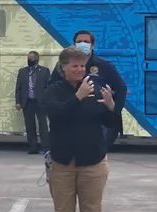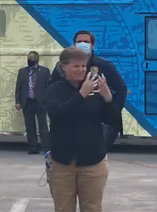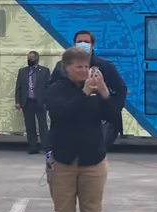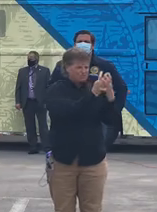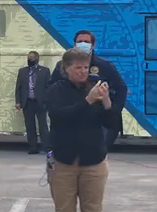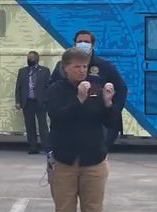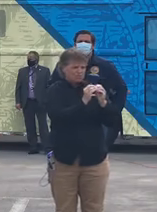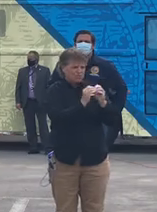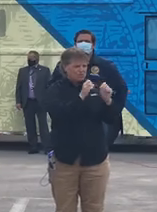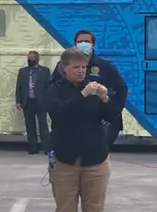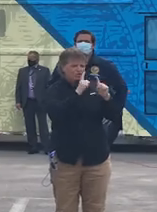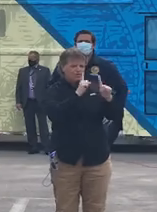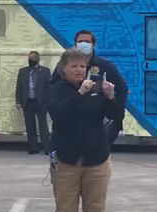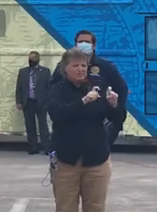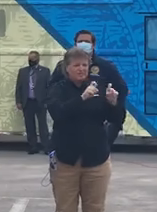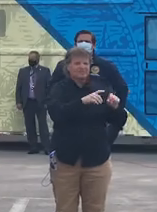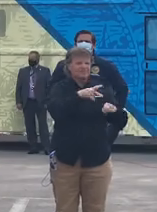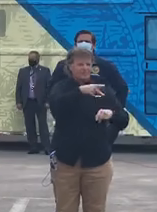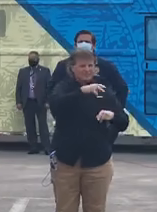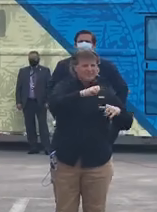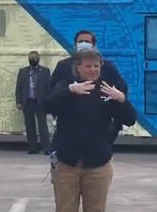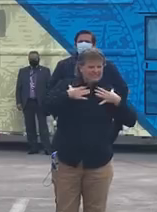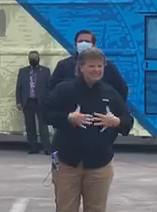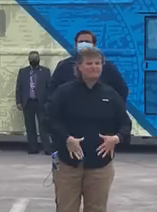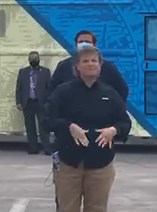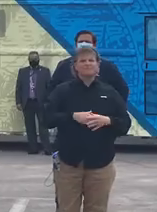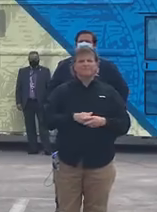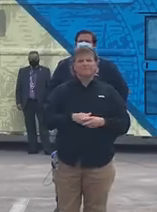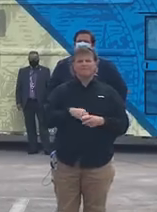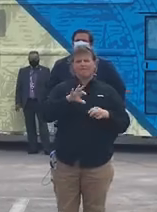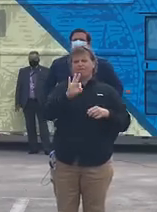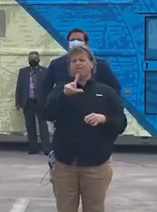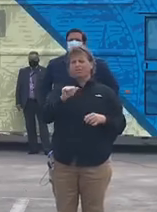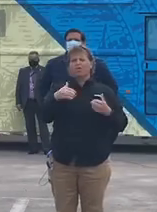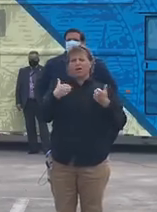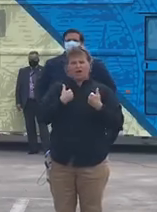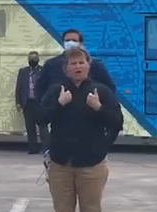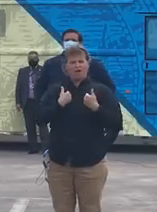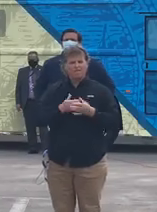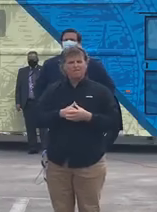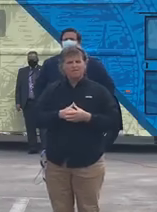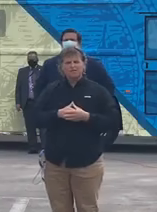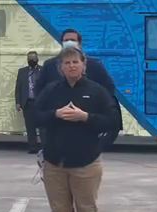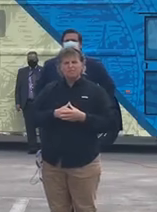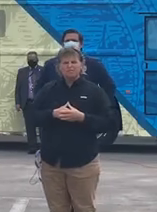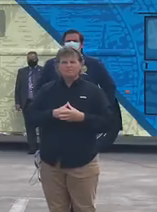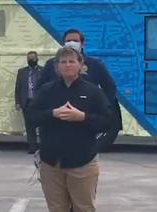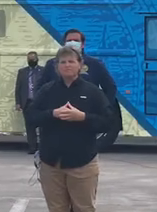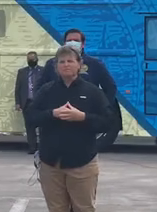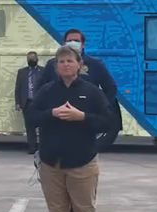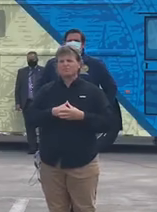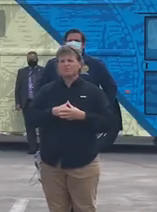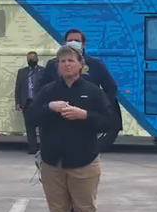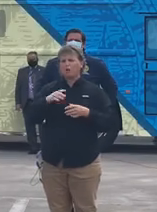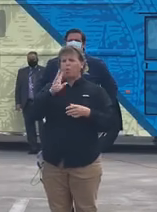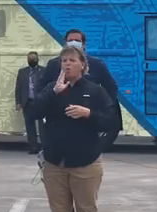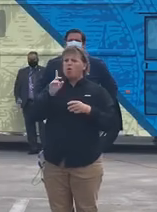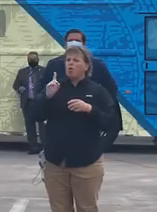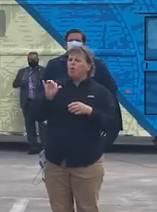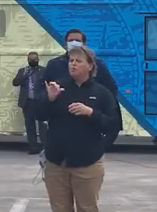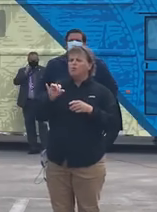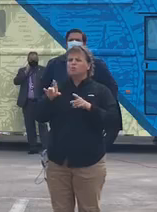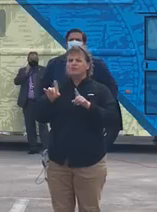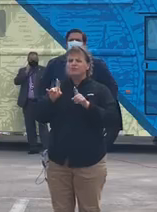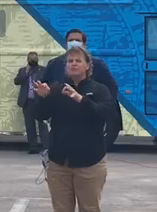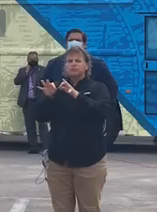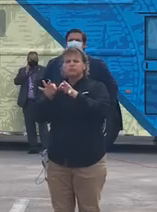adequate PPE. So that was something that Florida led the way in. He also outlined how Florida led the way in identifying those that were